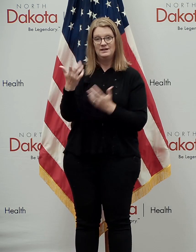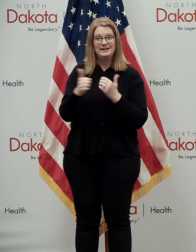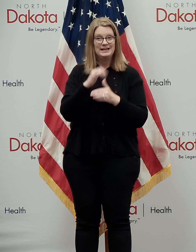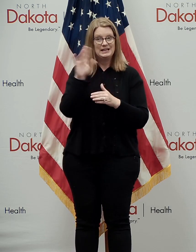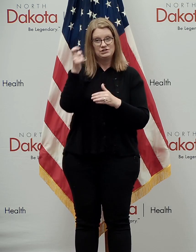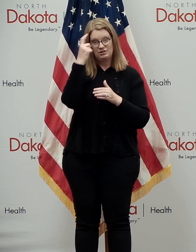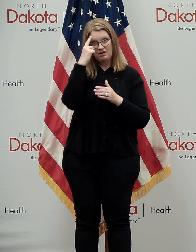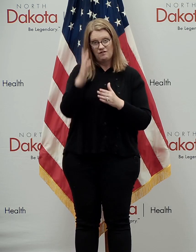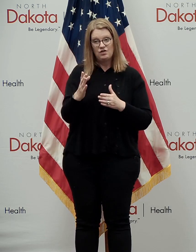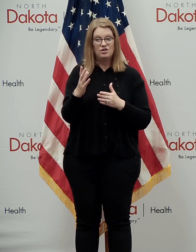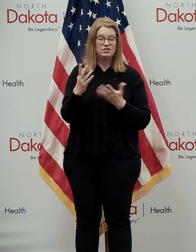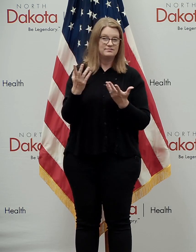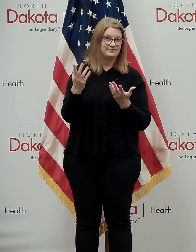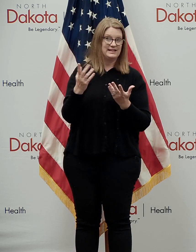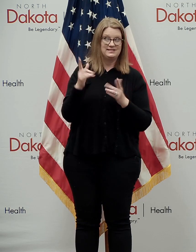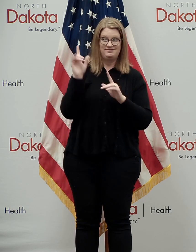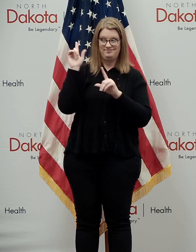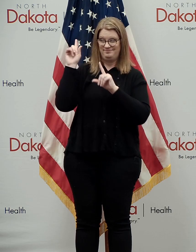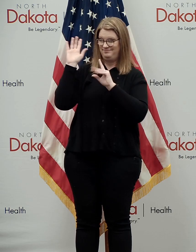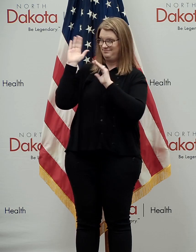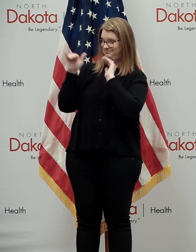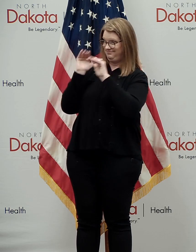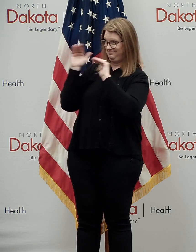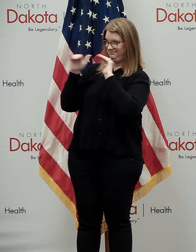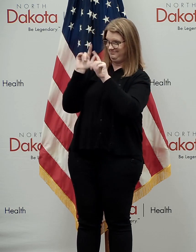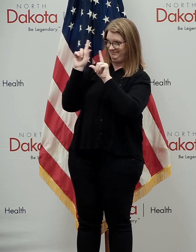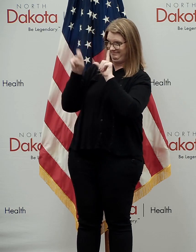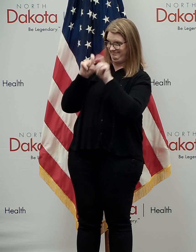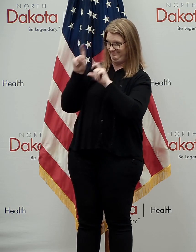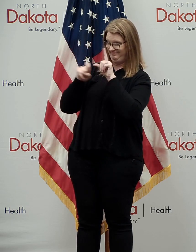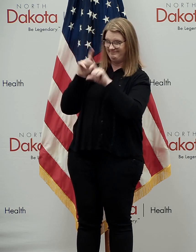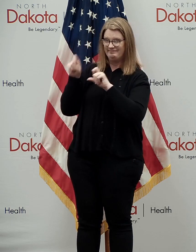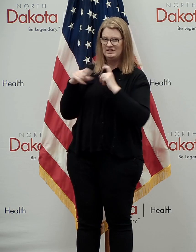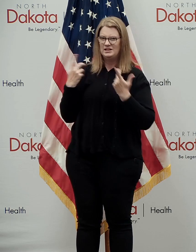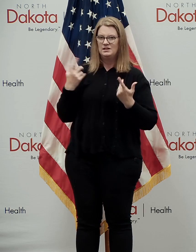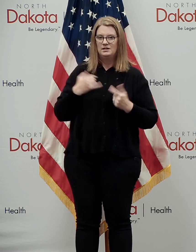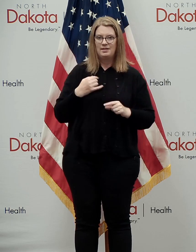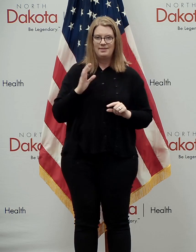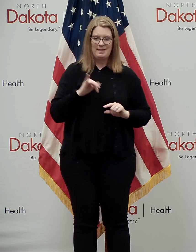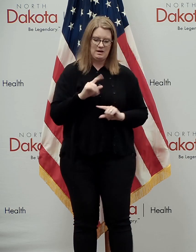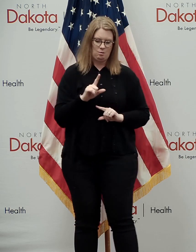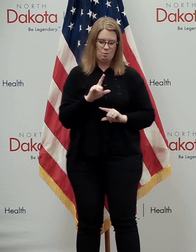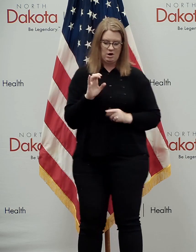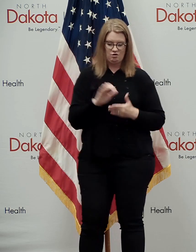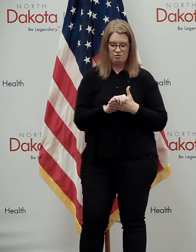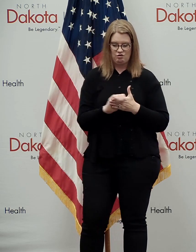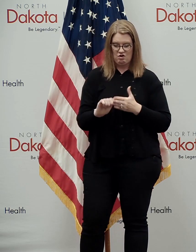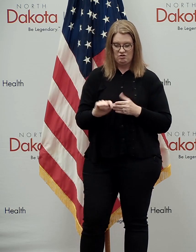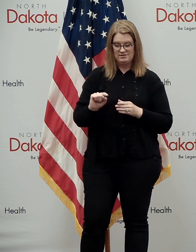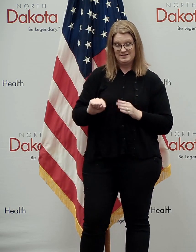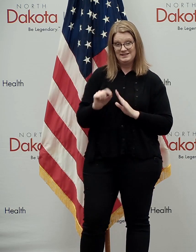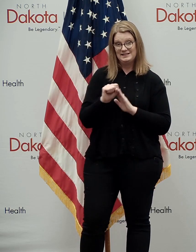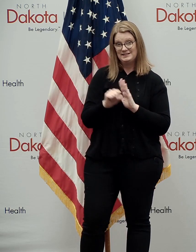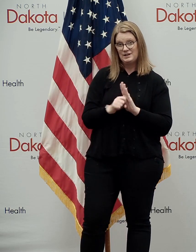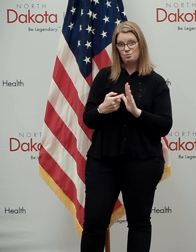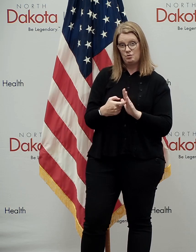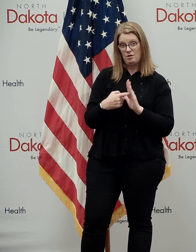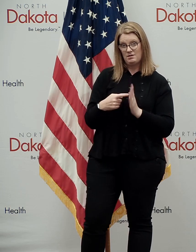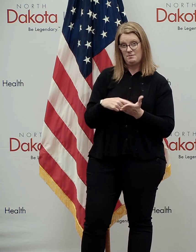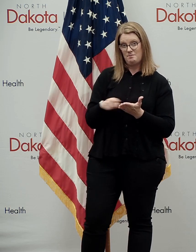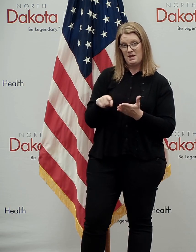state's asking these questions. If there's a possibility that the $100 that the state is required to pay